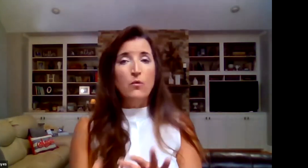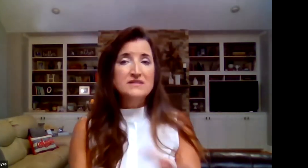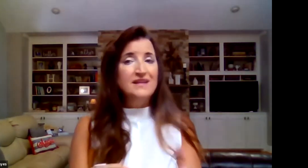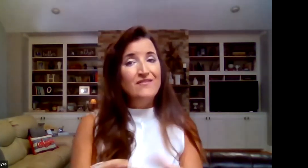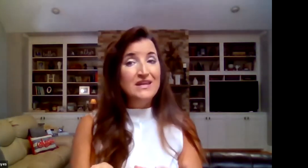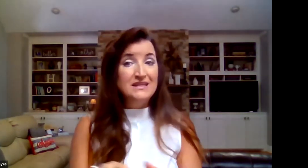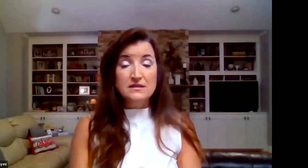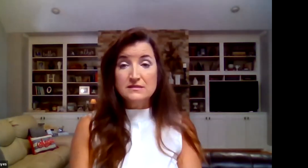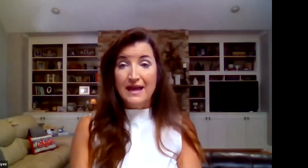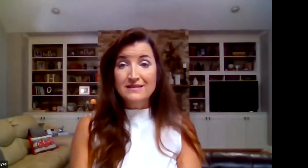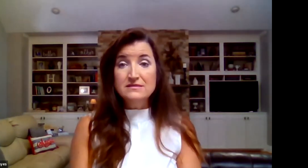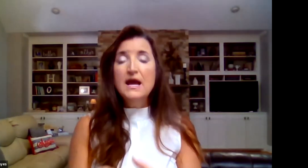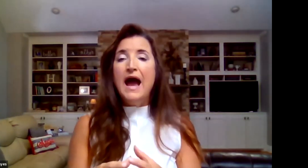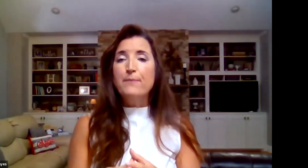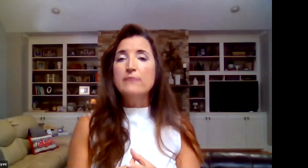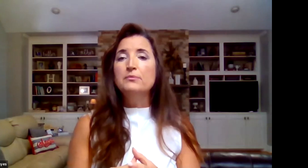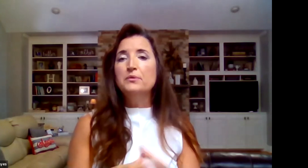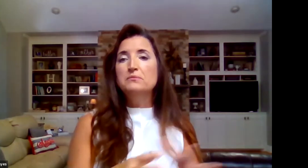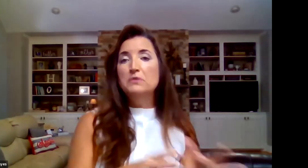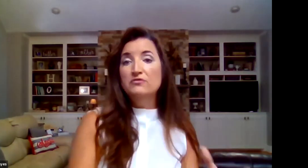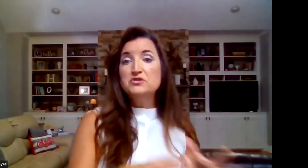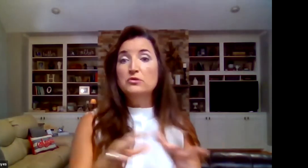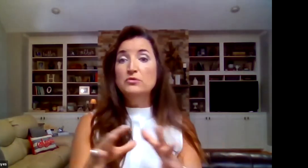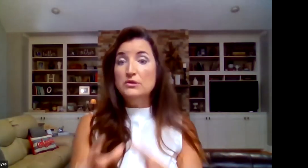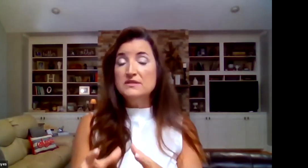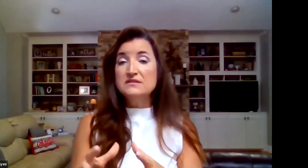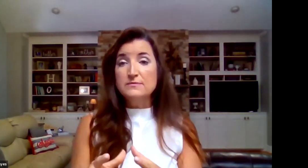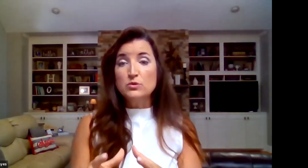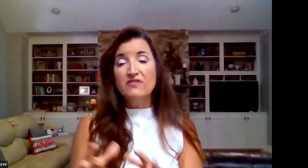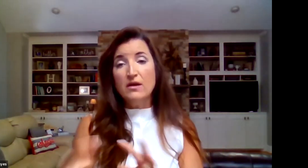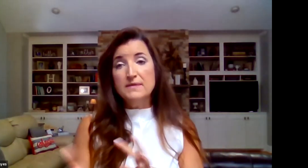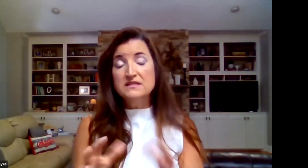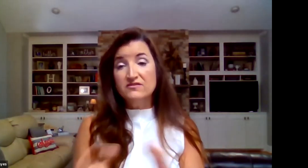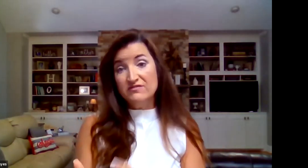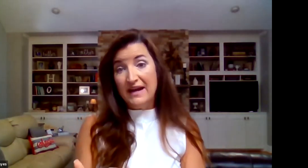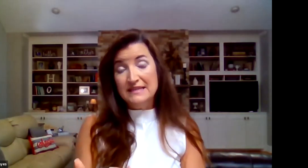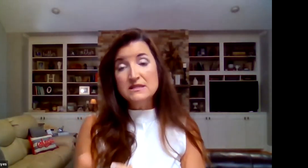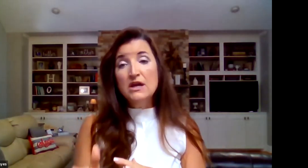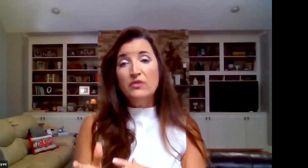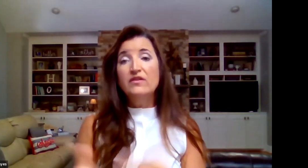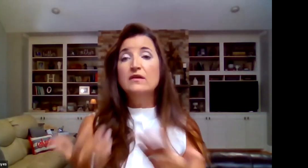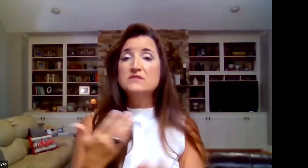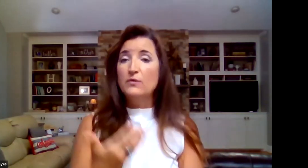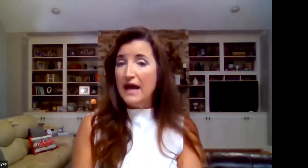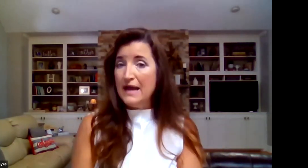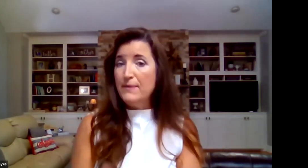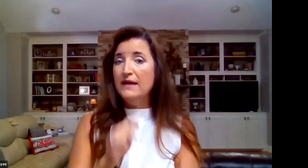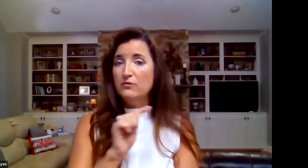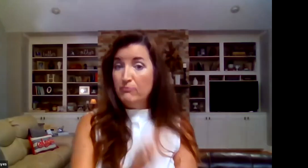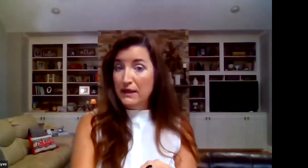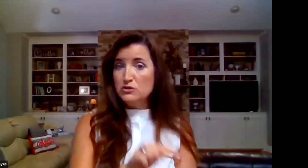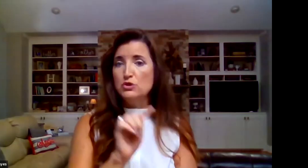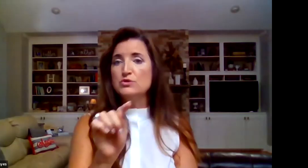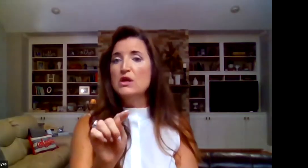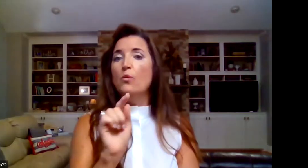signs, but if I wasn't having any success, I probably would move to using some sort of augmentative device with them. So an